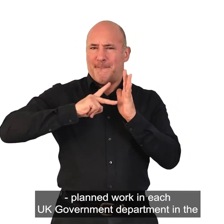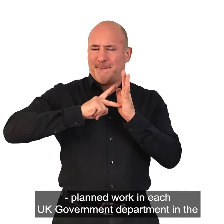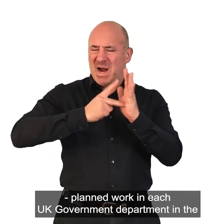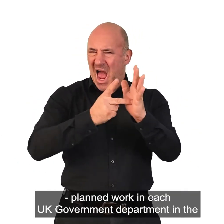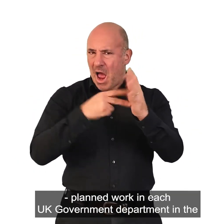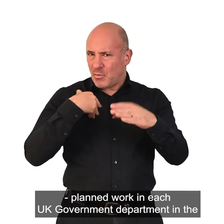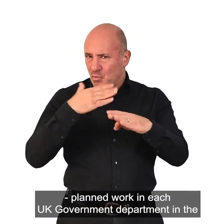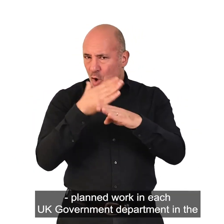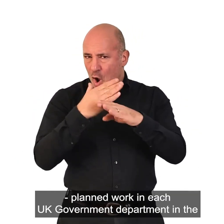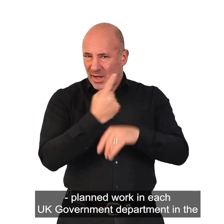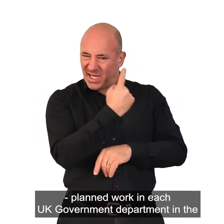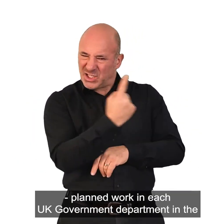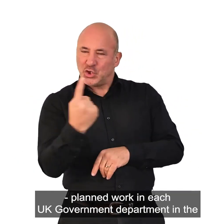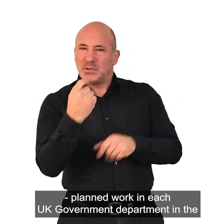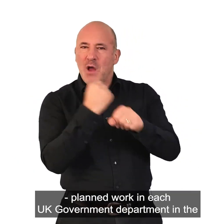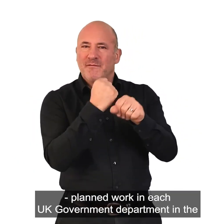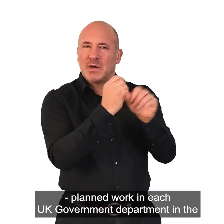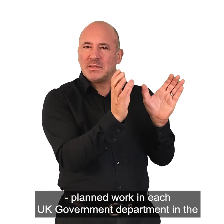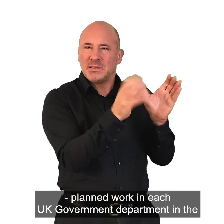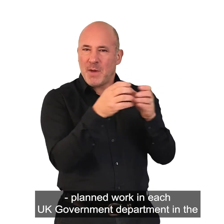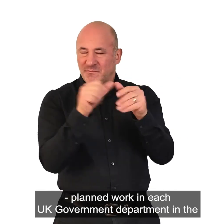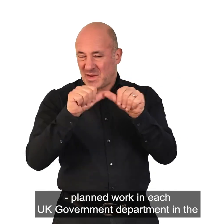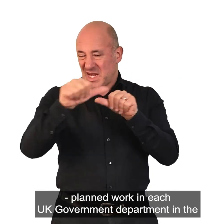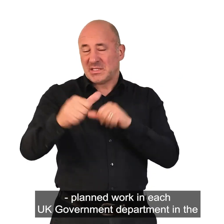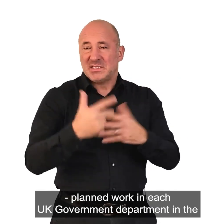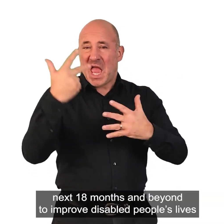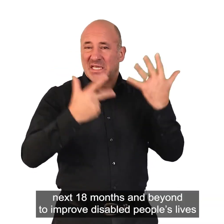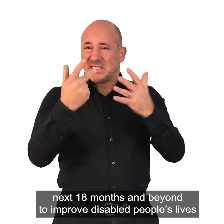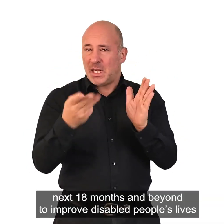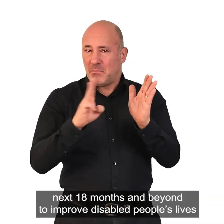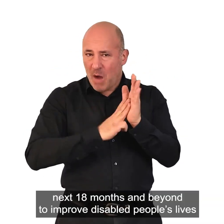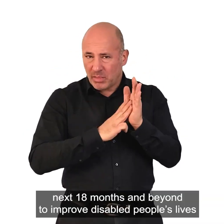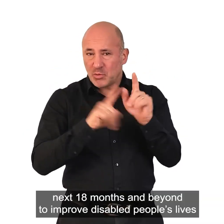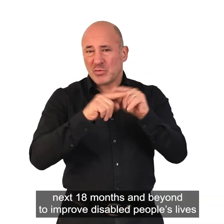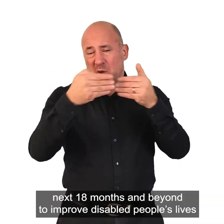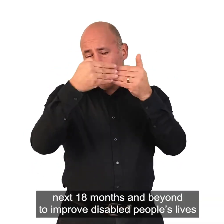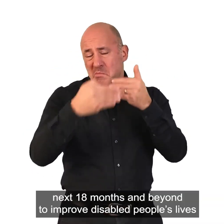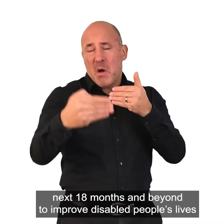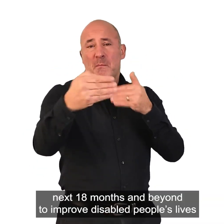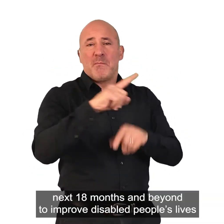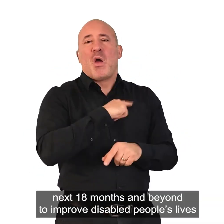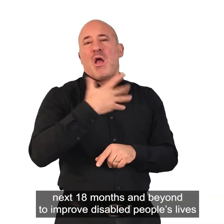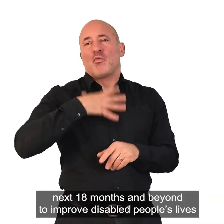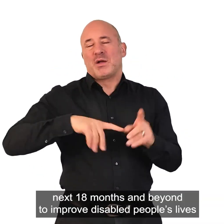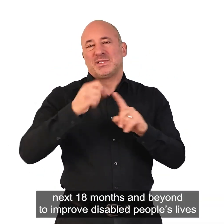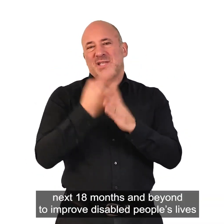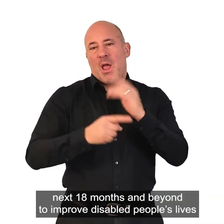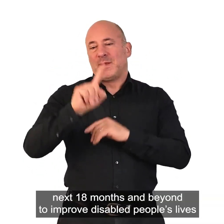work in each UK Government department in the next 18 months and beyond to improve disabled